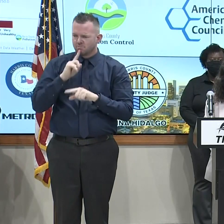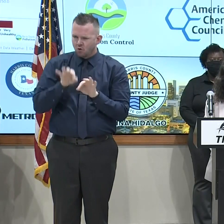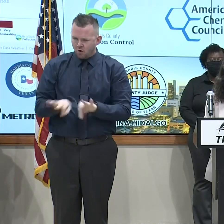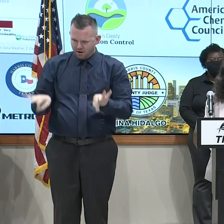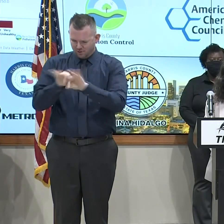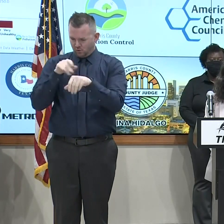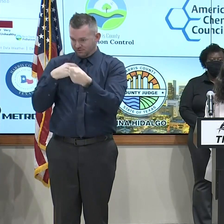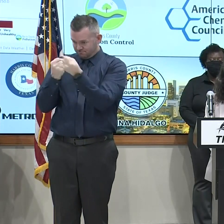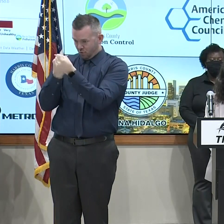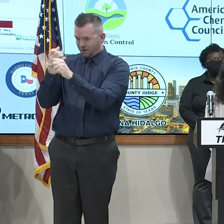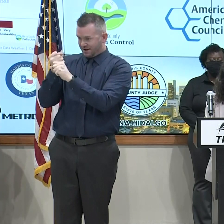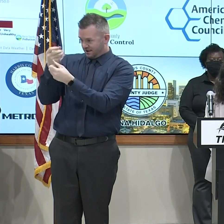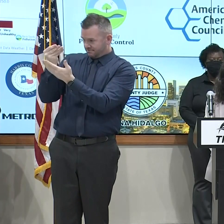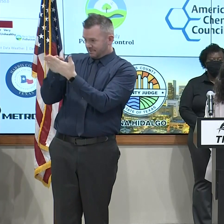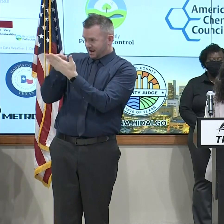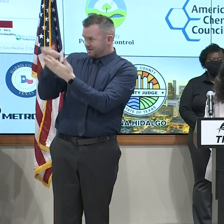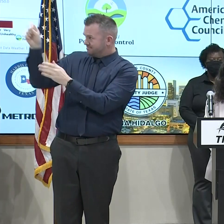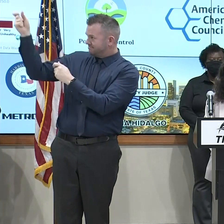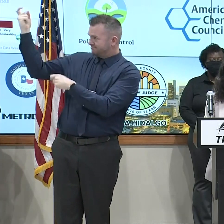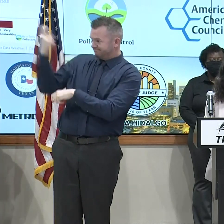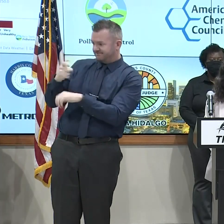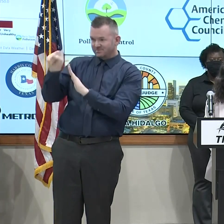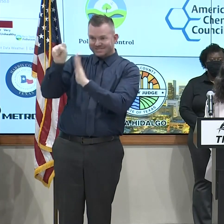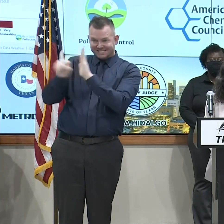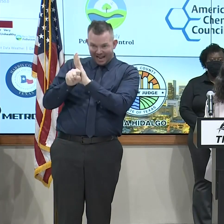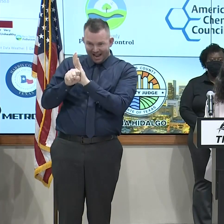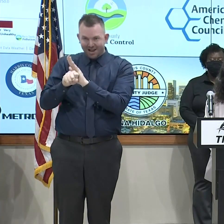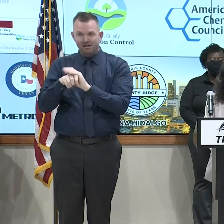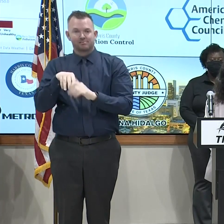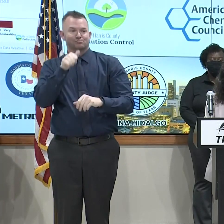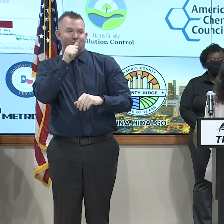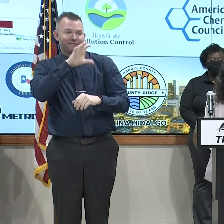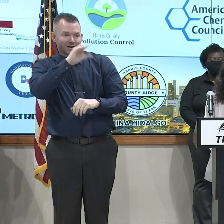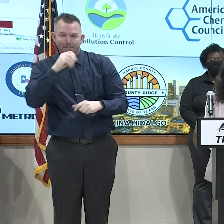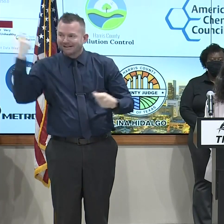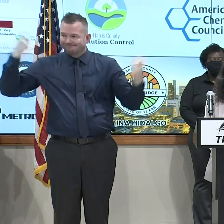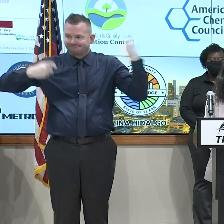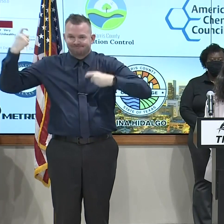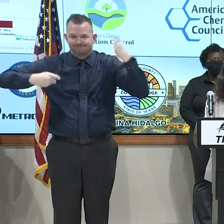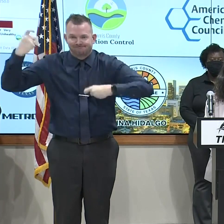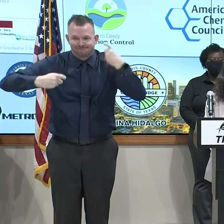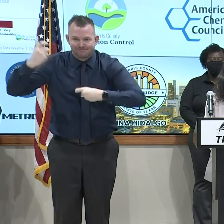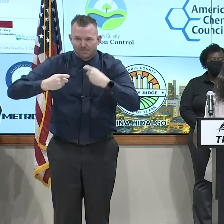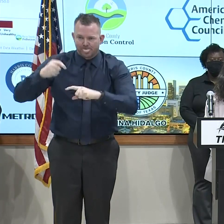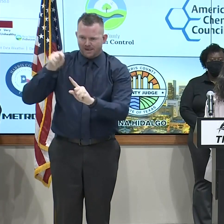state and private support, but Harris County didn't have the